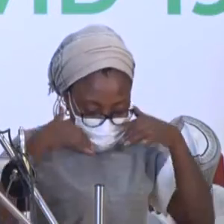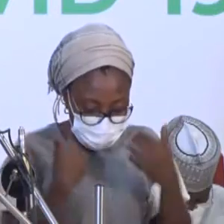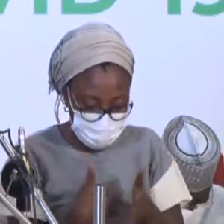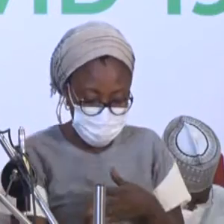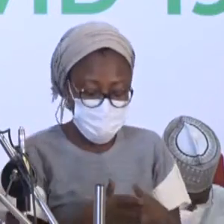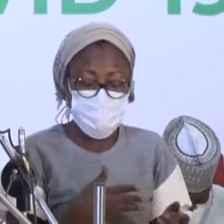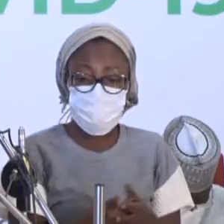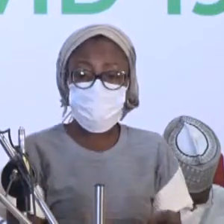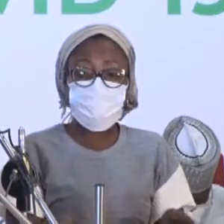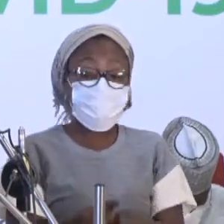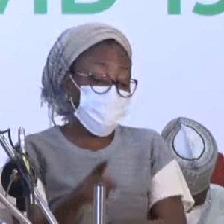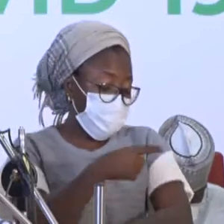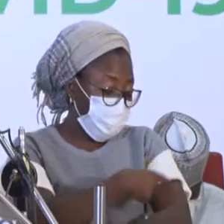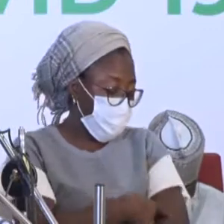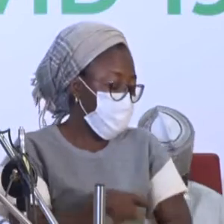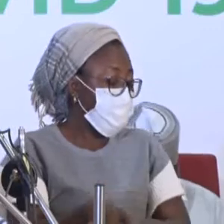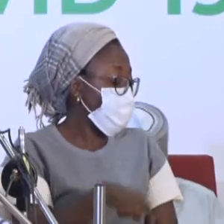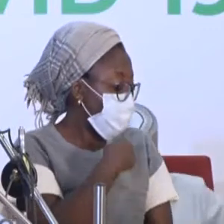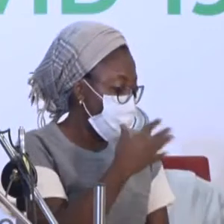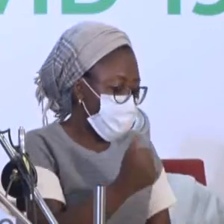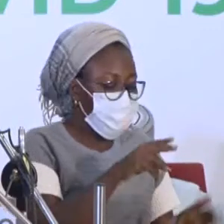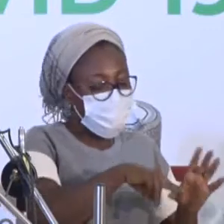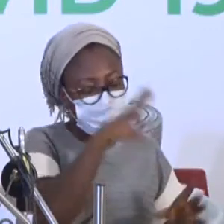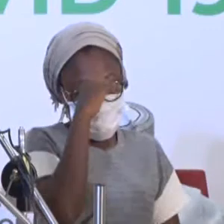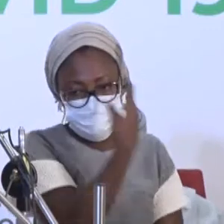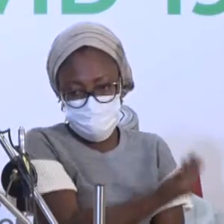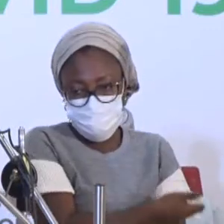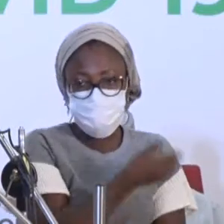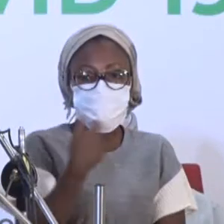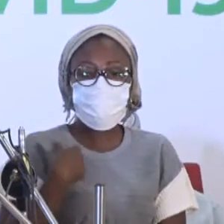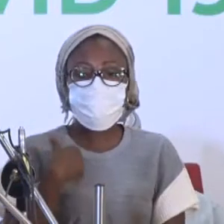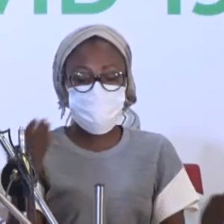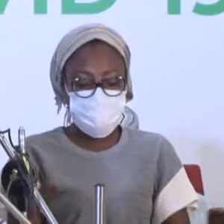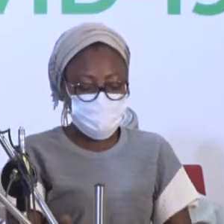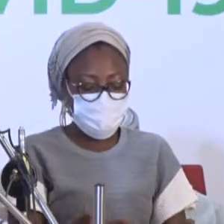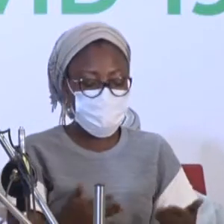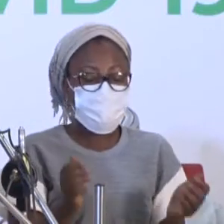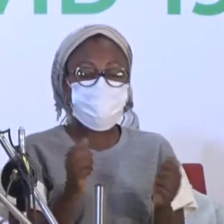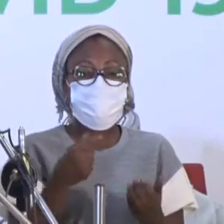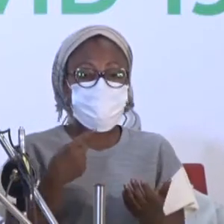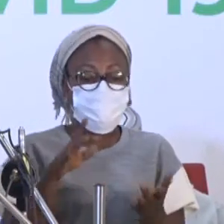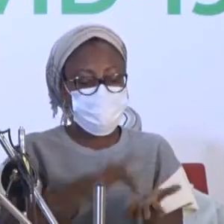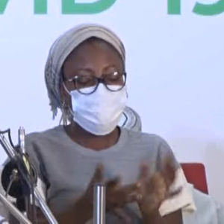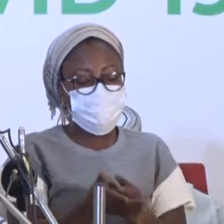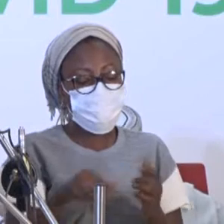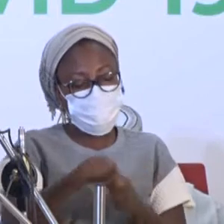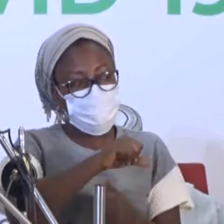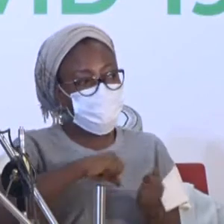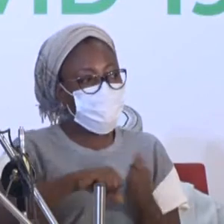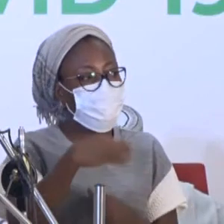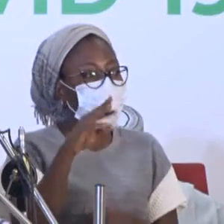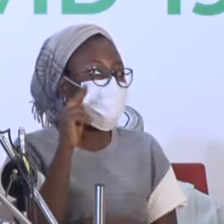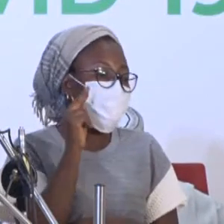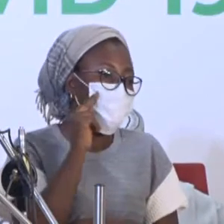determined to take all necessary steps to overcome the supply challenges the country is experiencing and ensure an